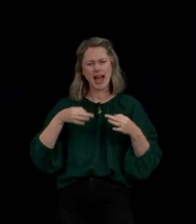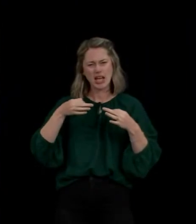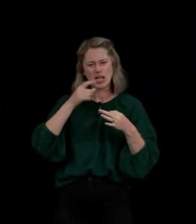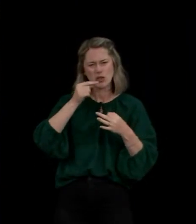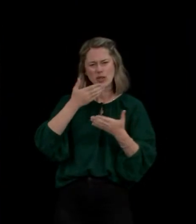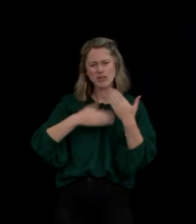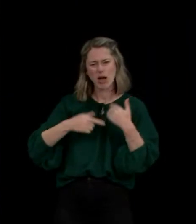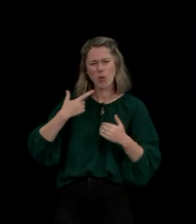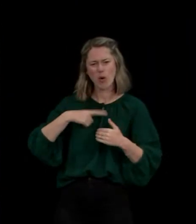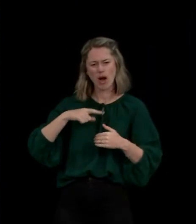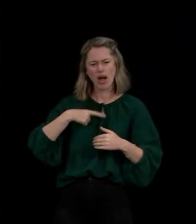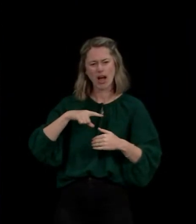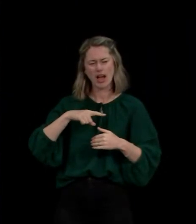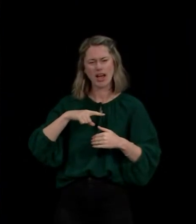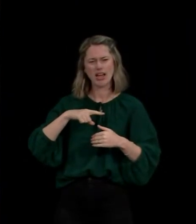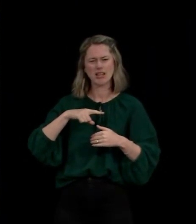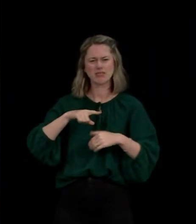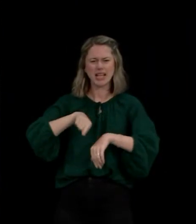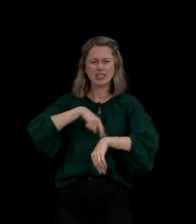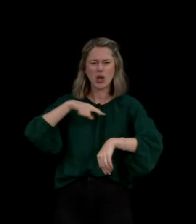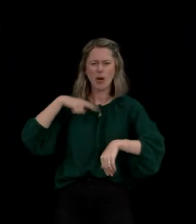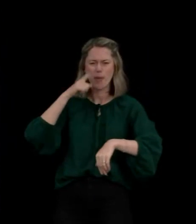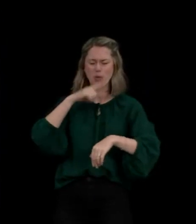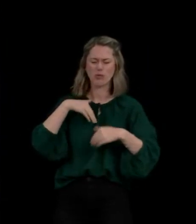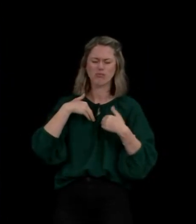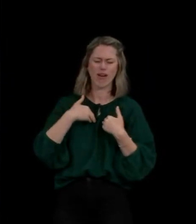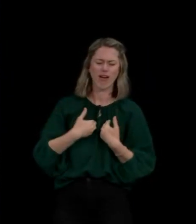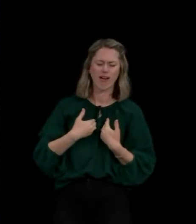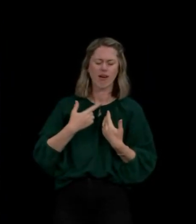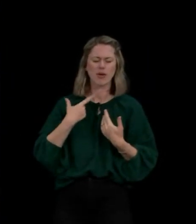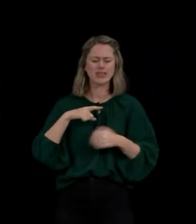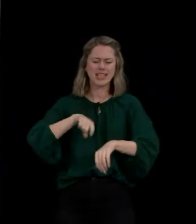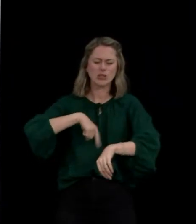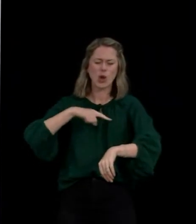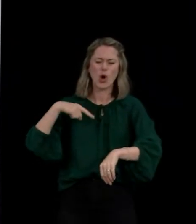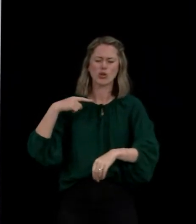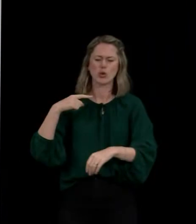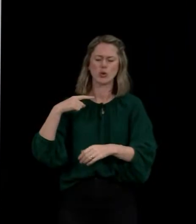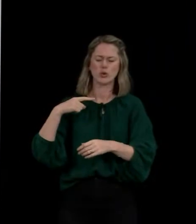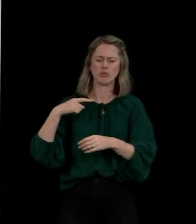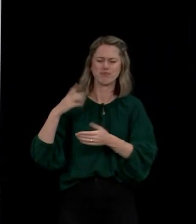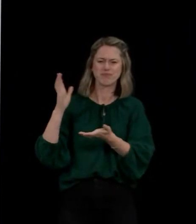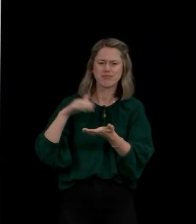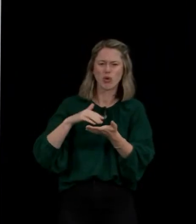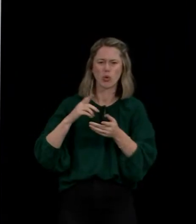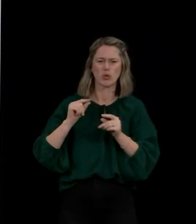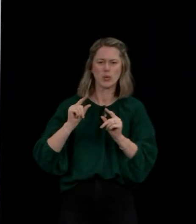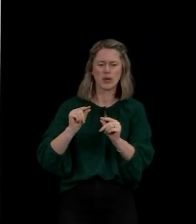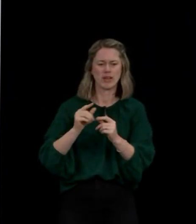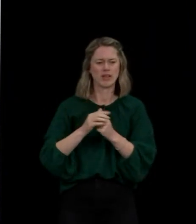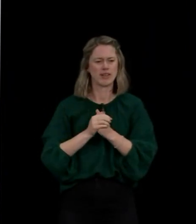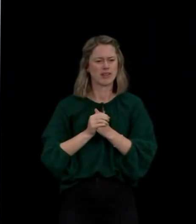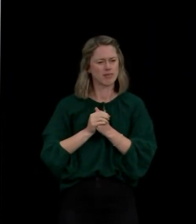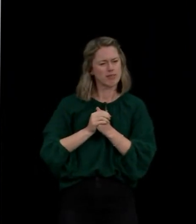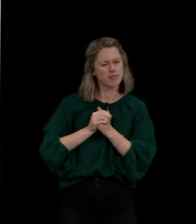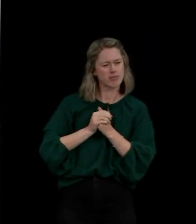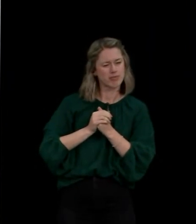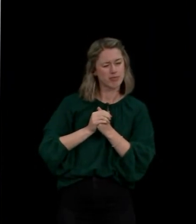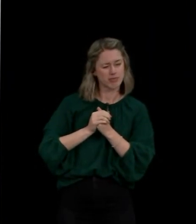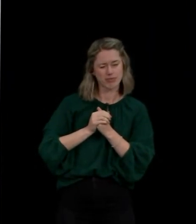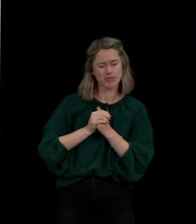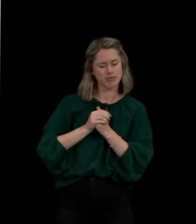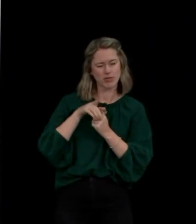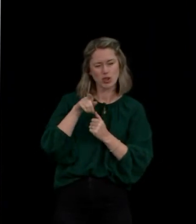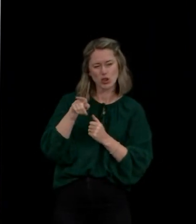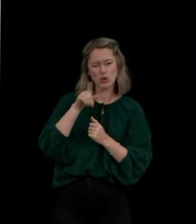why it takes so long to get those sort of policy wheels churning, why it's taken so long to get this delay, and whether you'll give a pledge